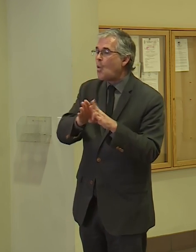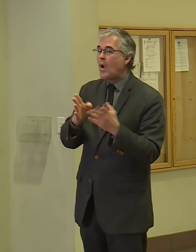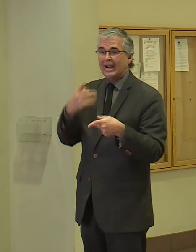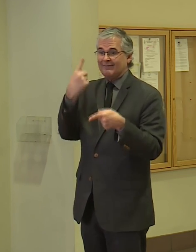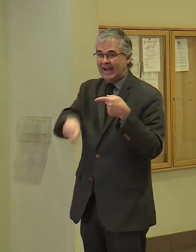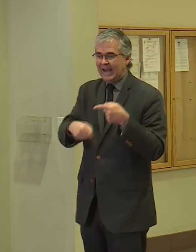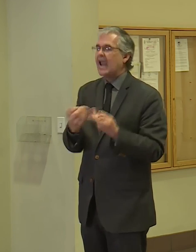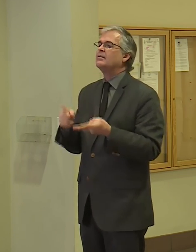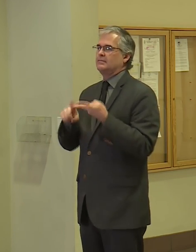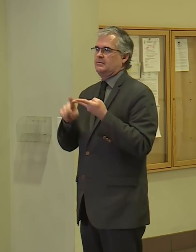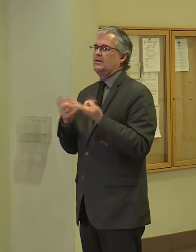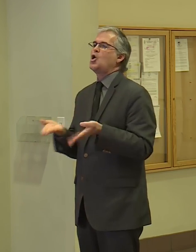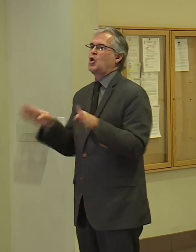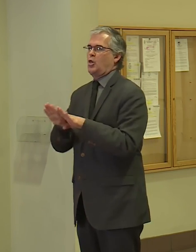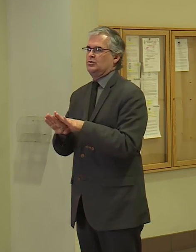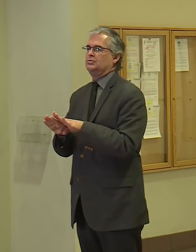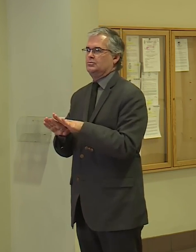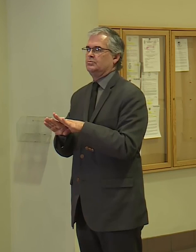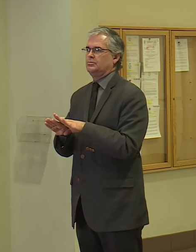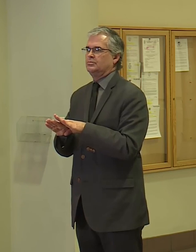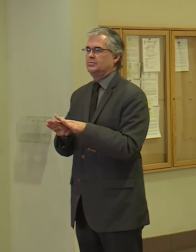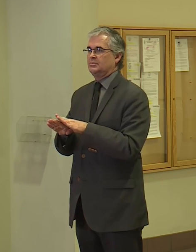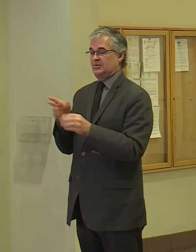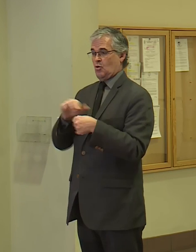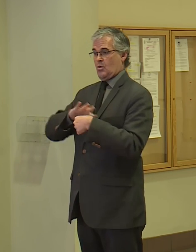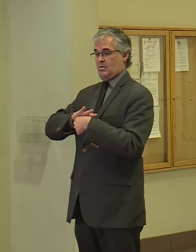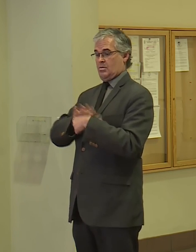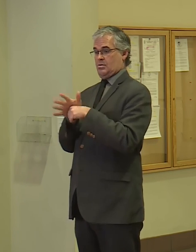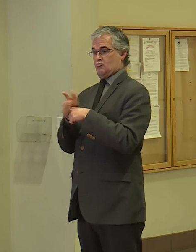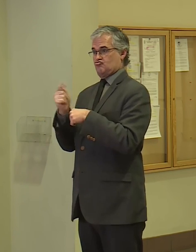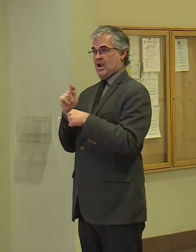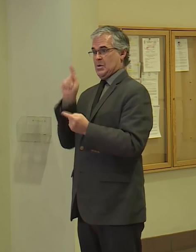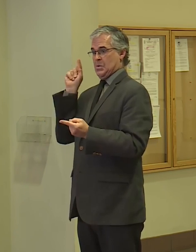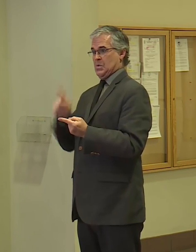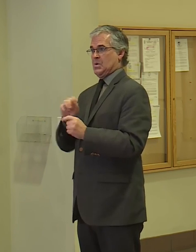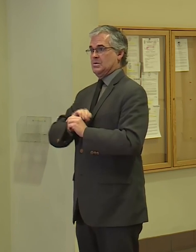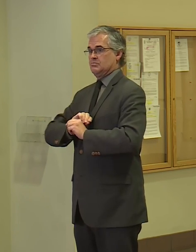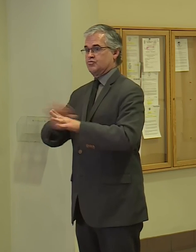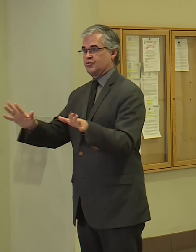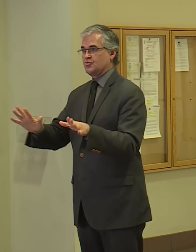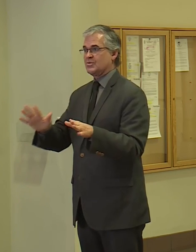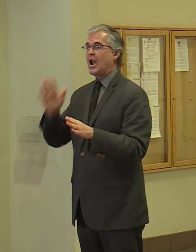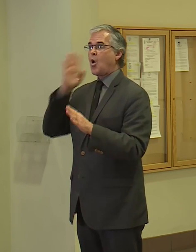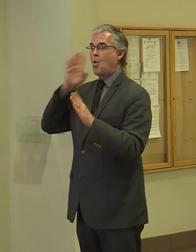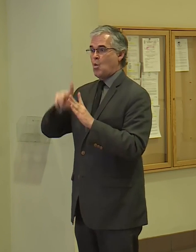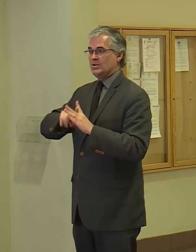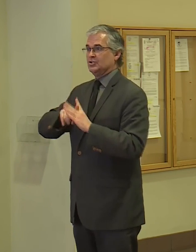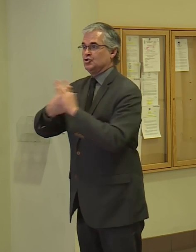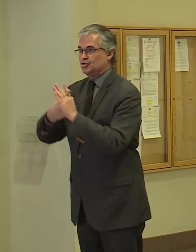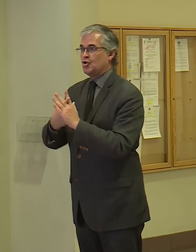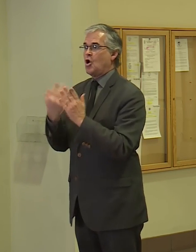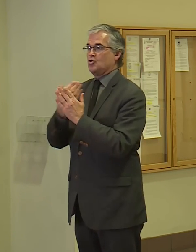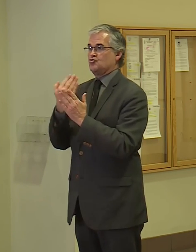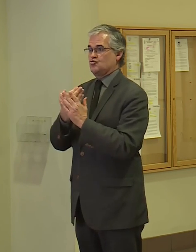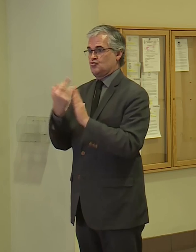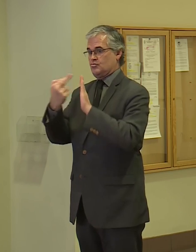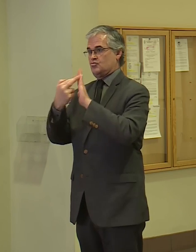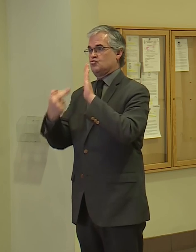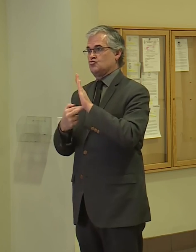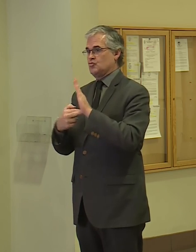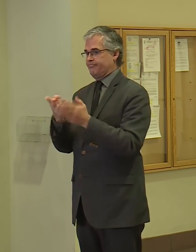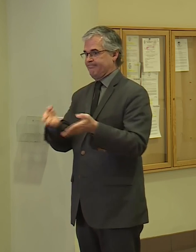these kovat 19 risk mitigation members will be fully effective as of noon tomorrow in